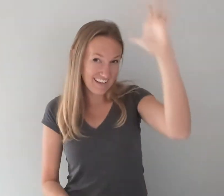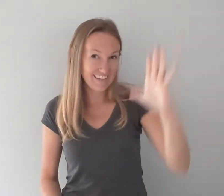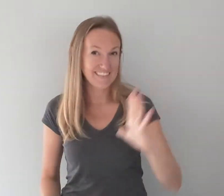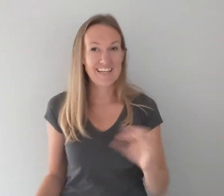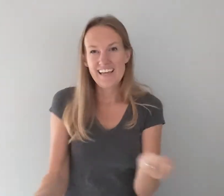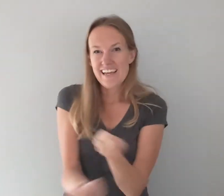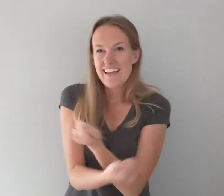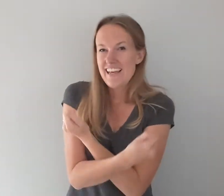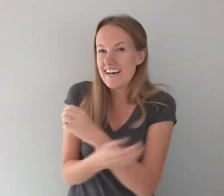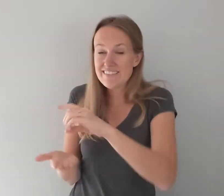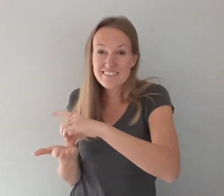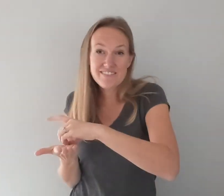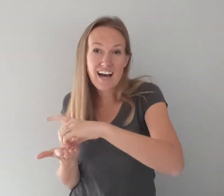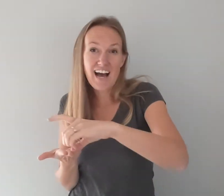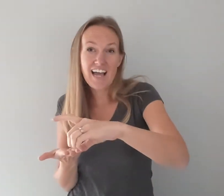incarnate, love divine,